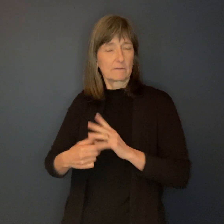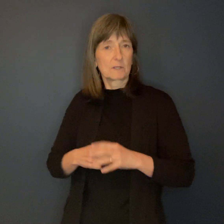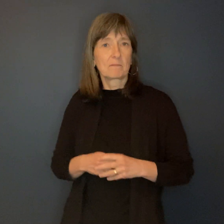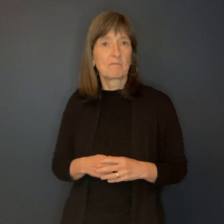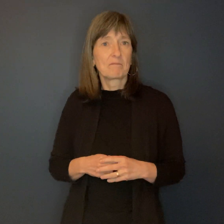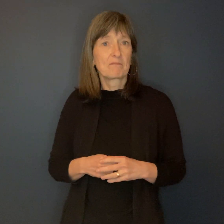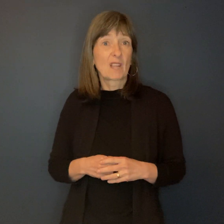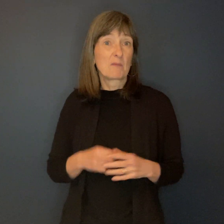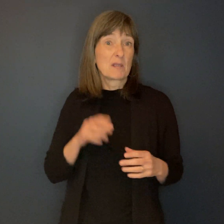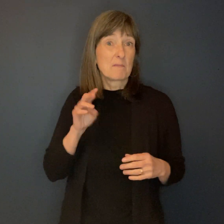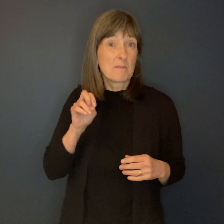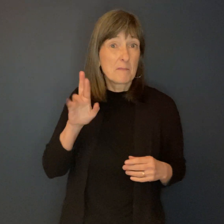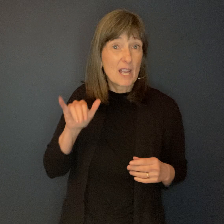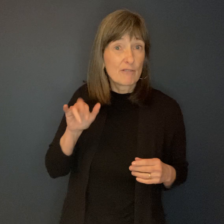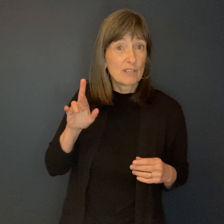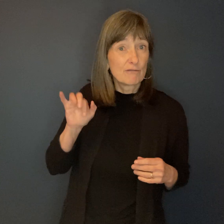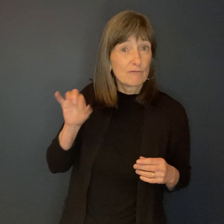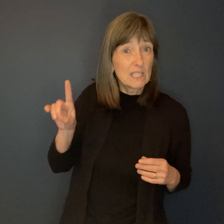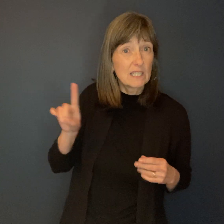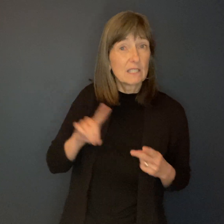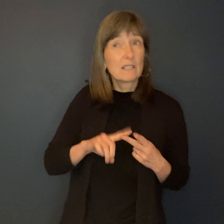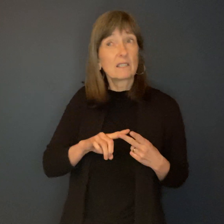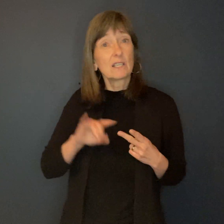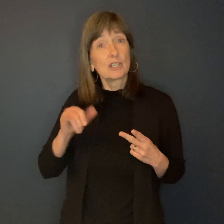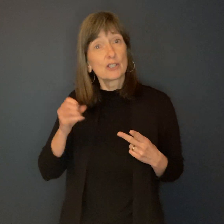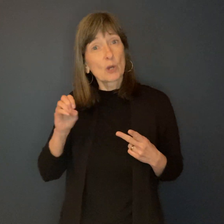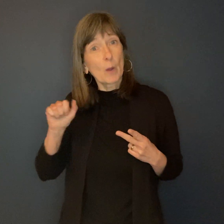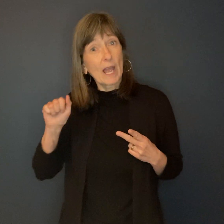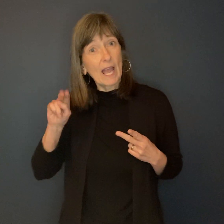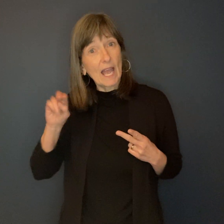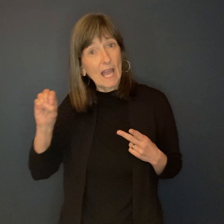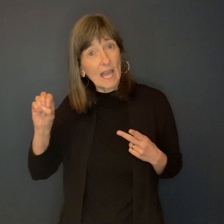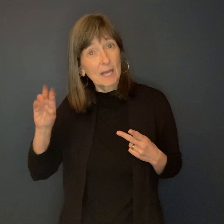Mary Reid, Joanne McDonald, with Marie Ryan, with